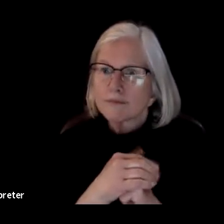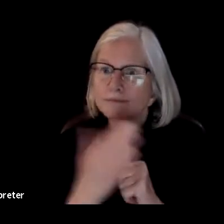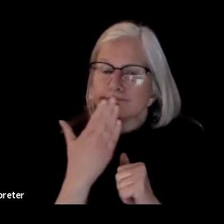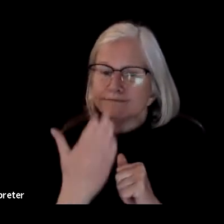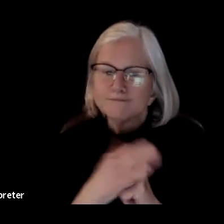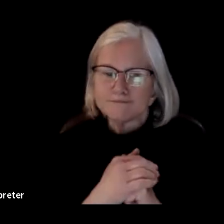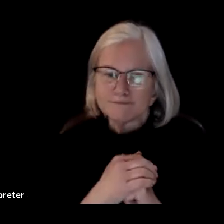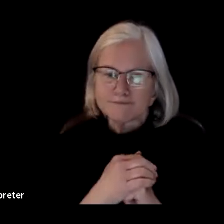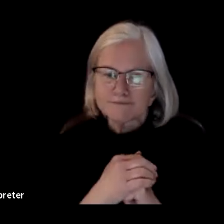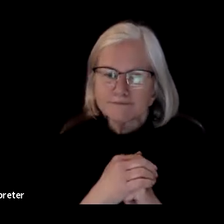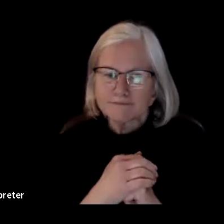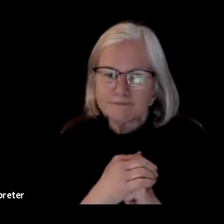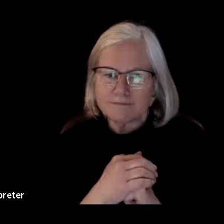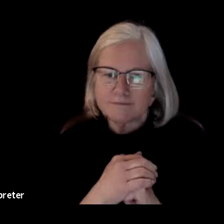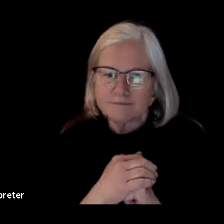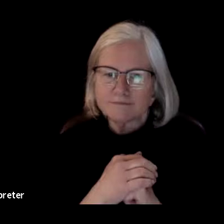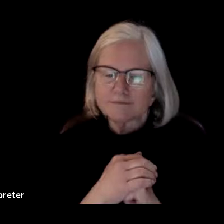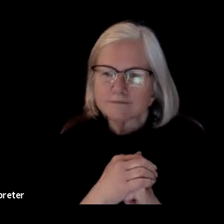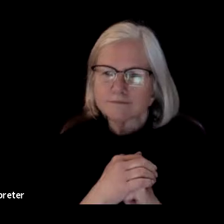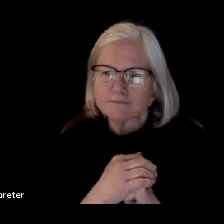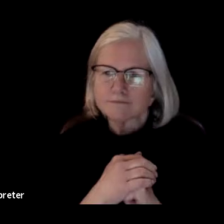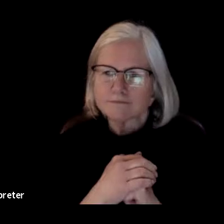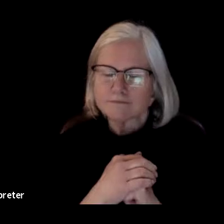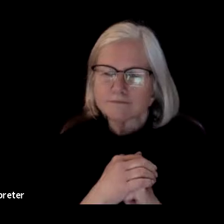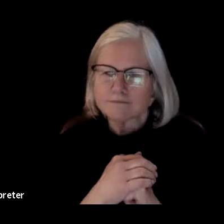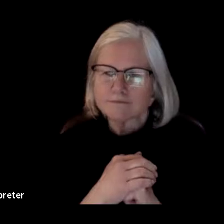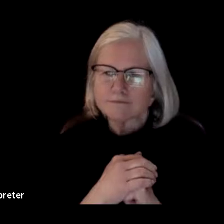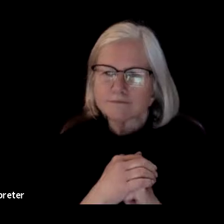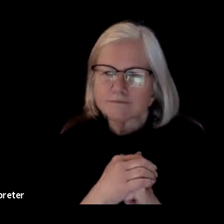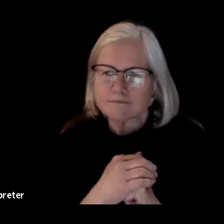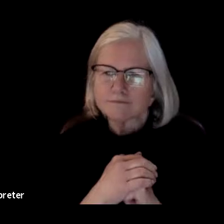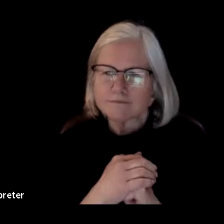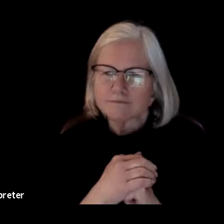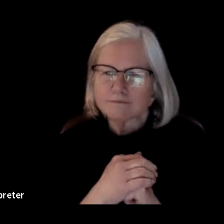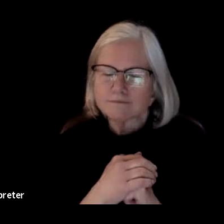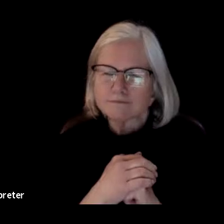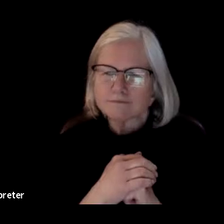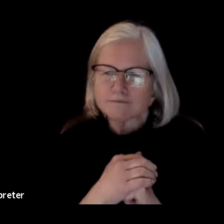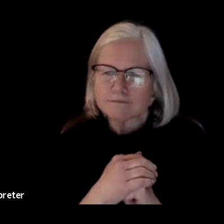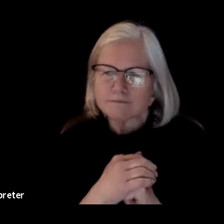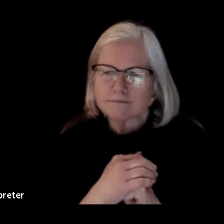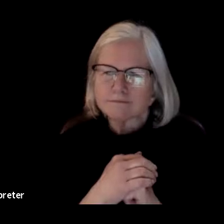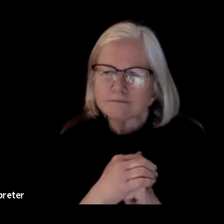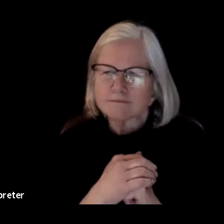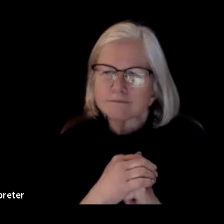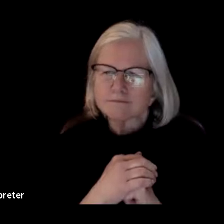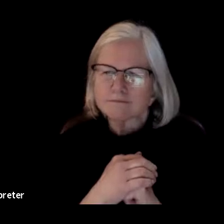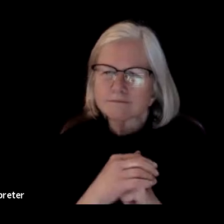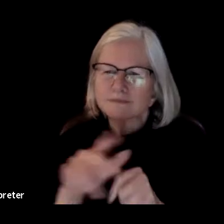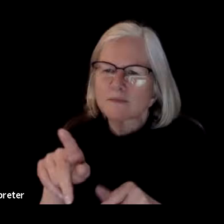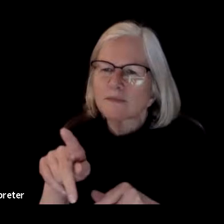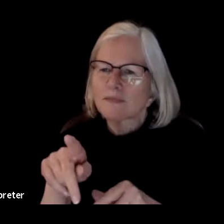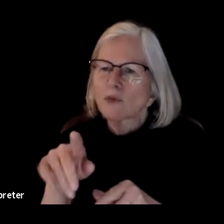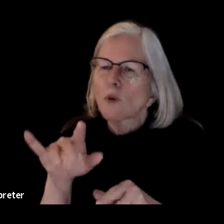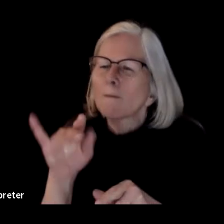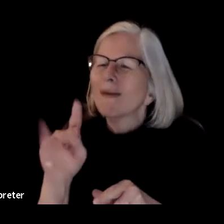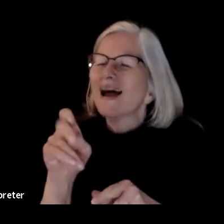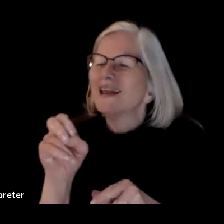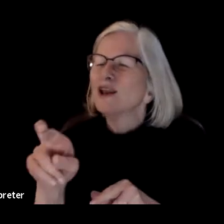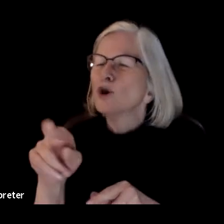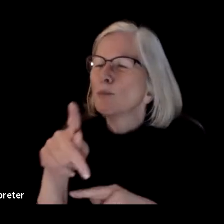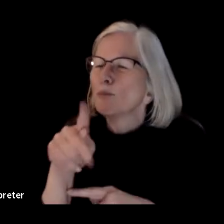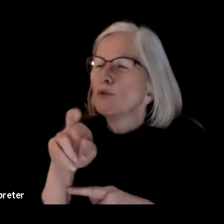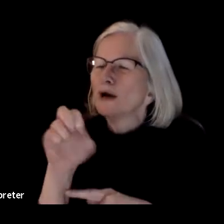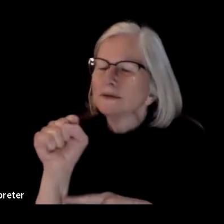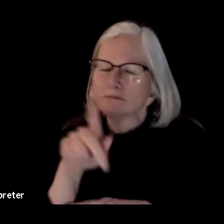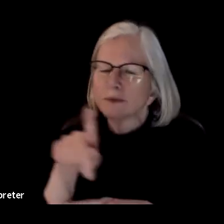Thank you. The next question comes from the line of Chris from Pioneer Press. Go ahead, your line is open.